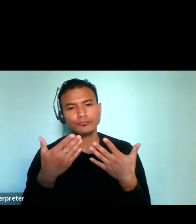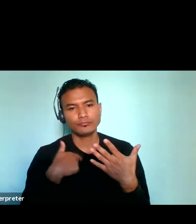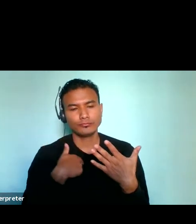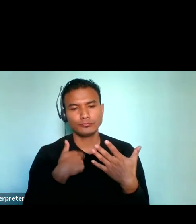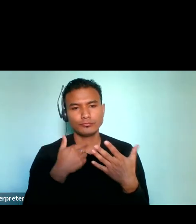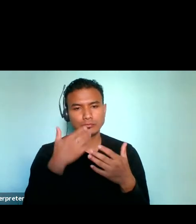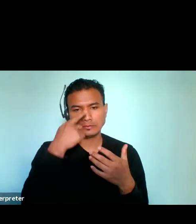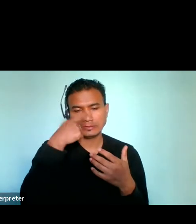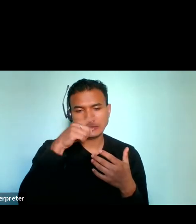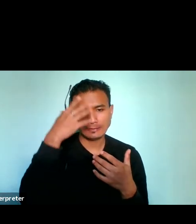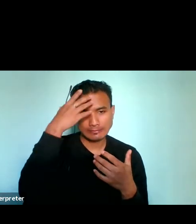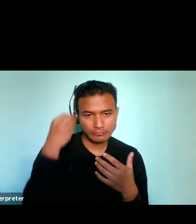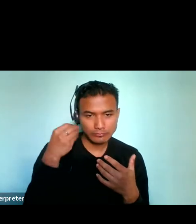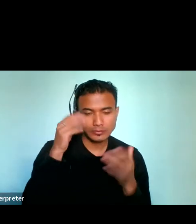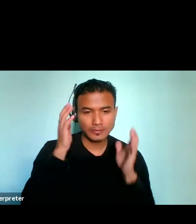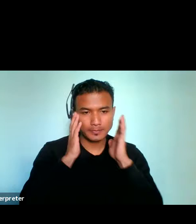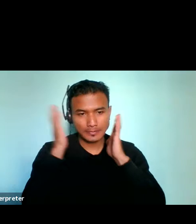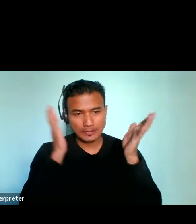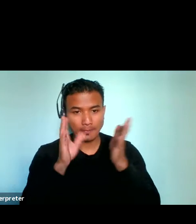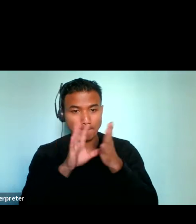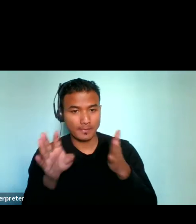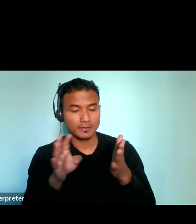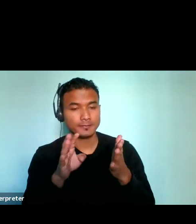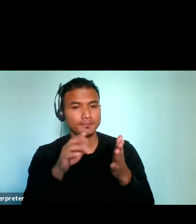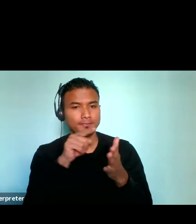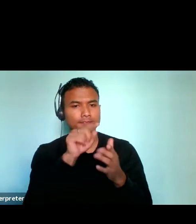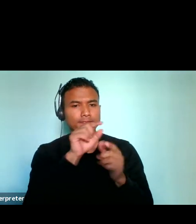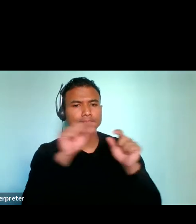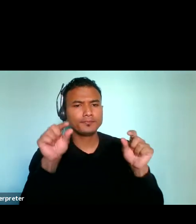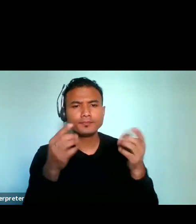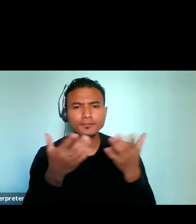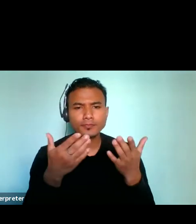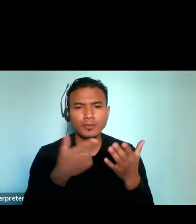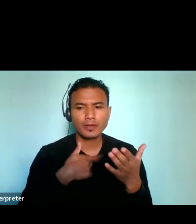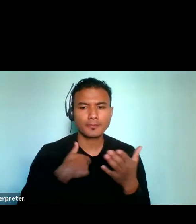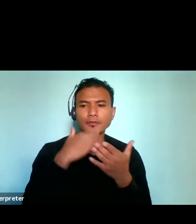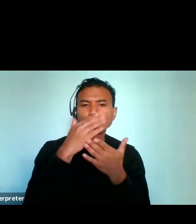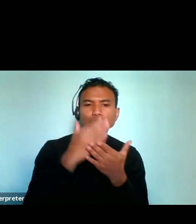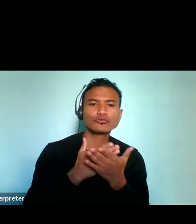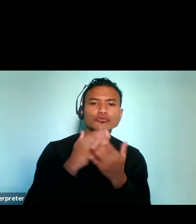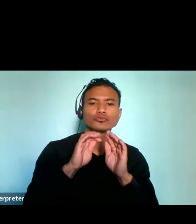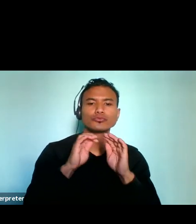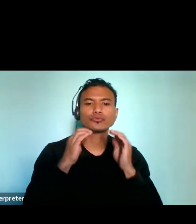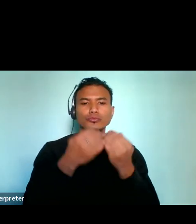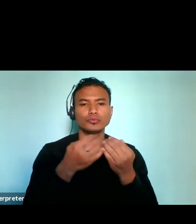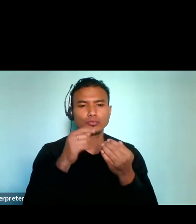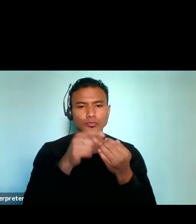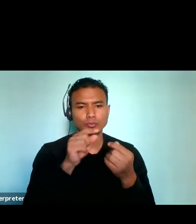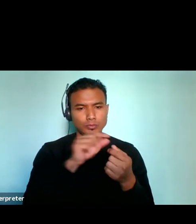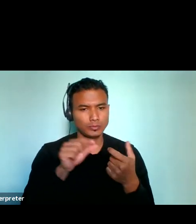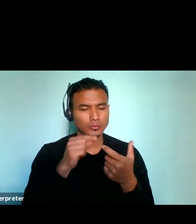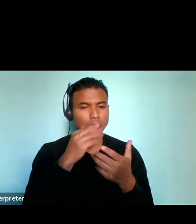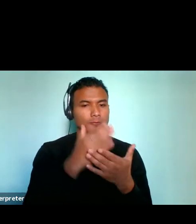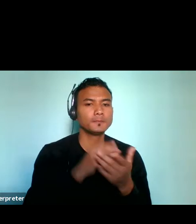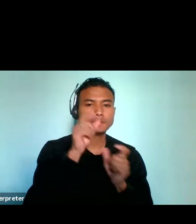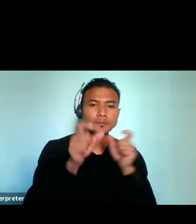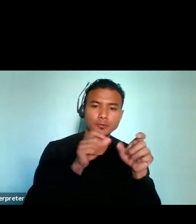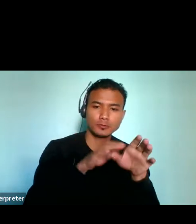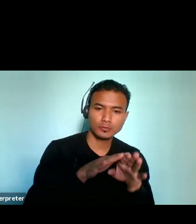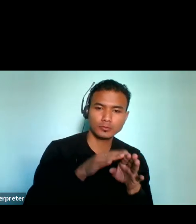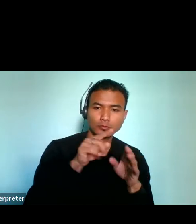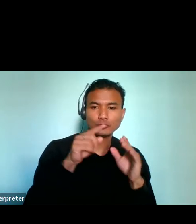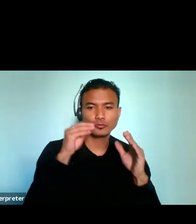name, but Dari from Malaysia, talking about how her community land had been taken, how people had been left without their